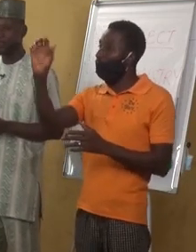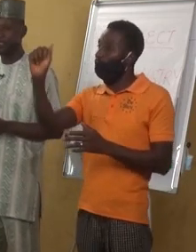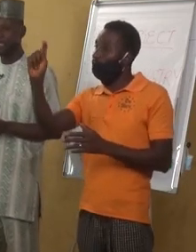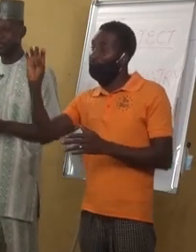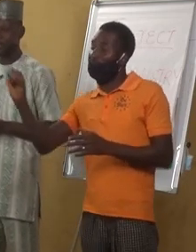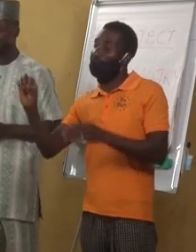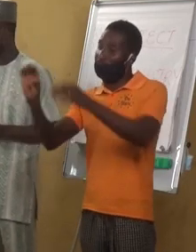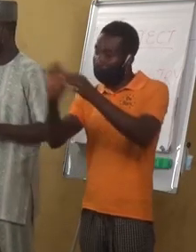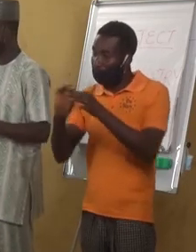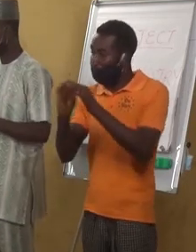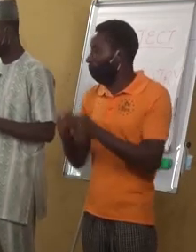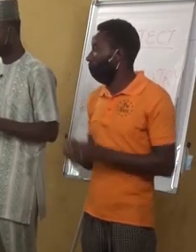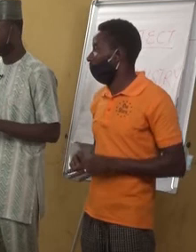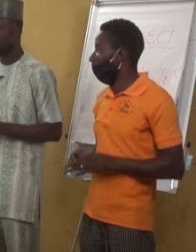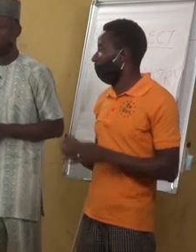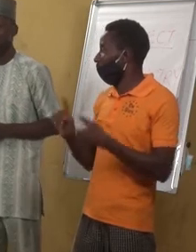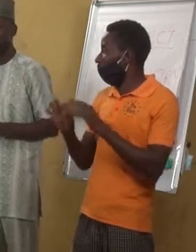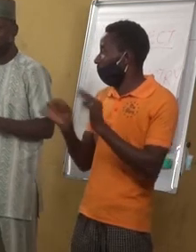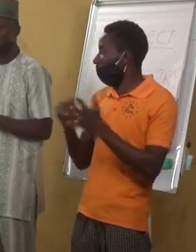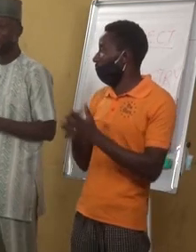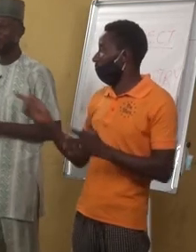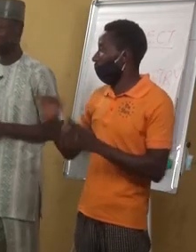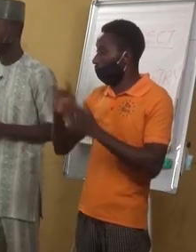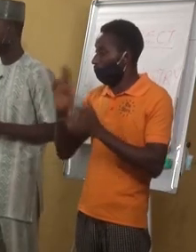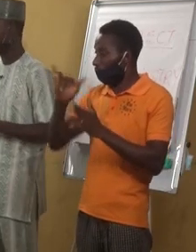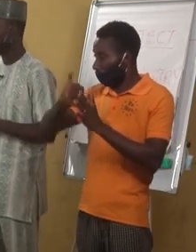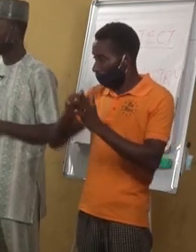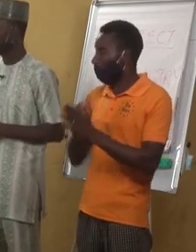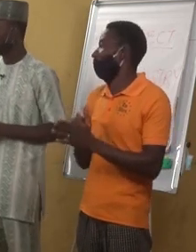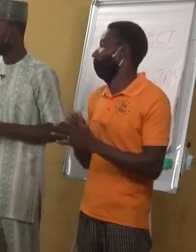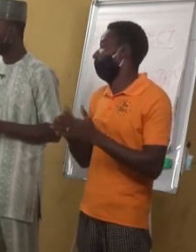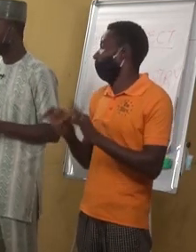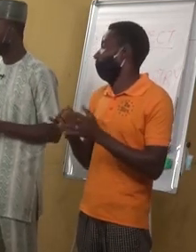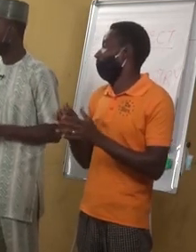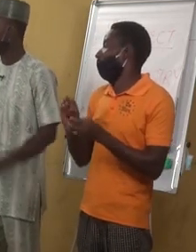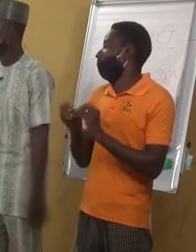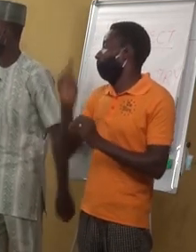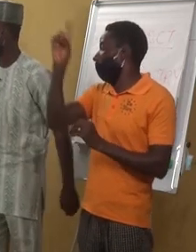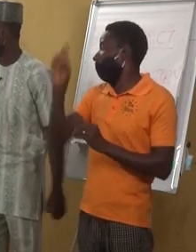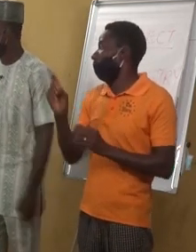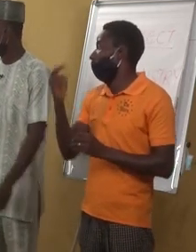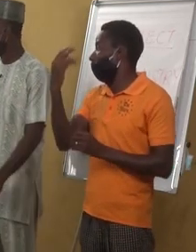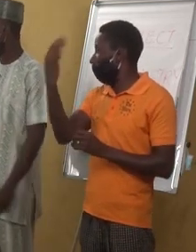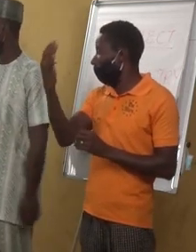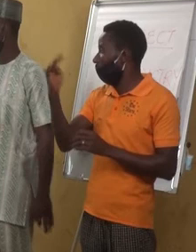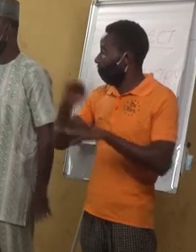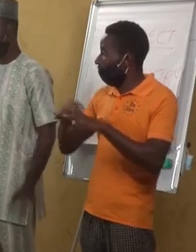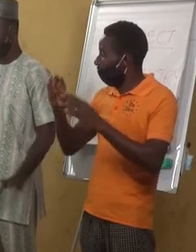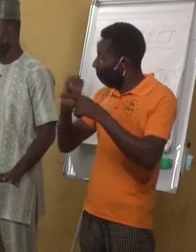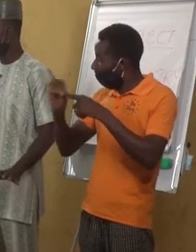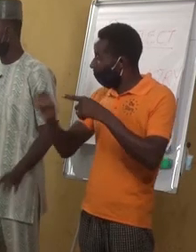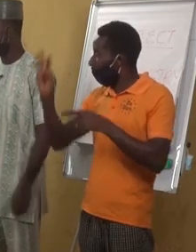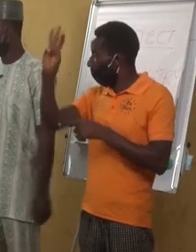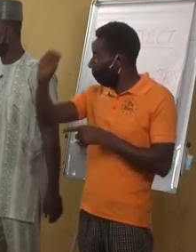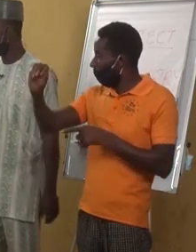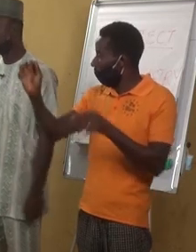expected to use the electron dots diagram to explain the formation of hydronium ion. Question 4. An element